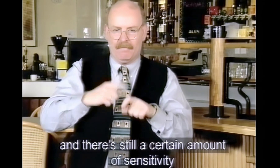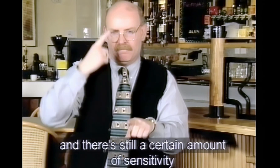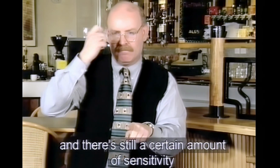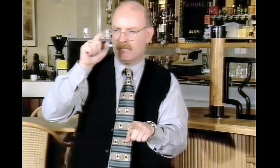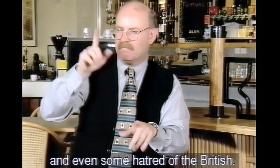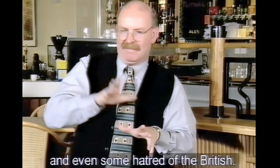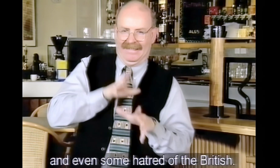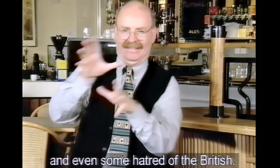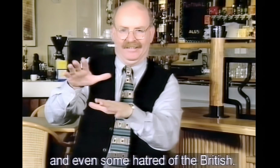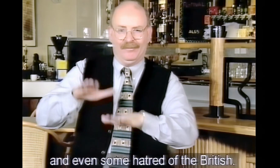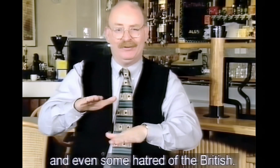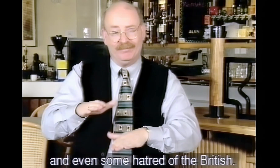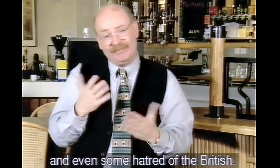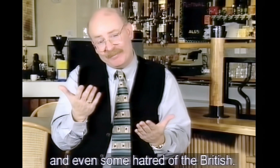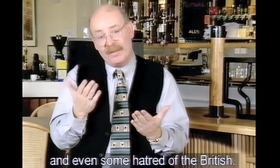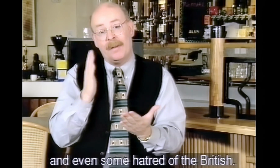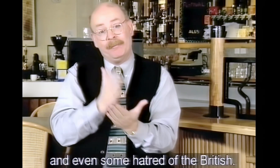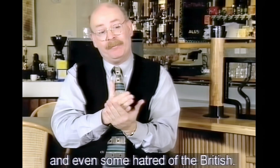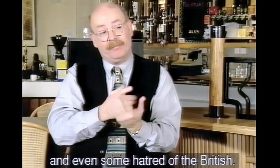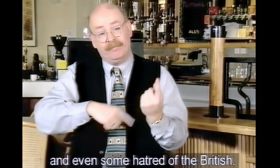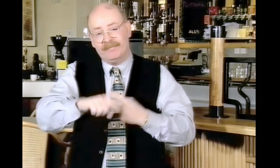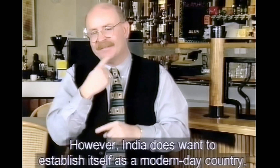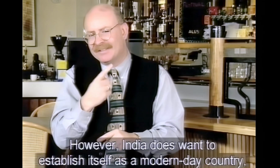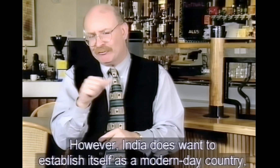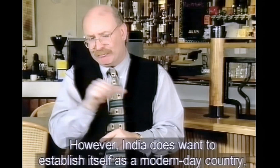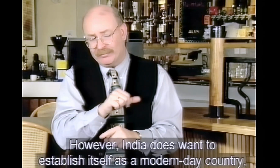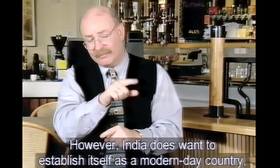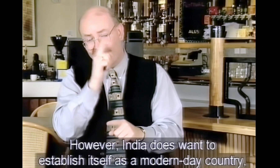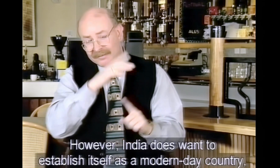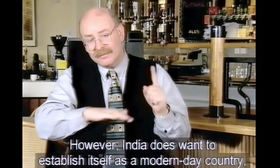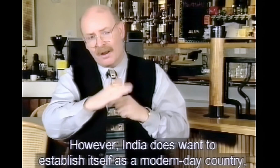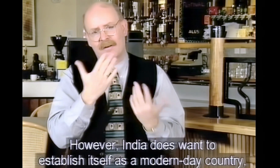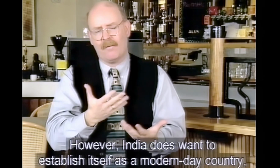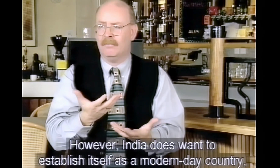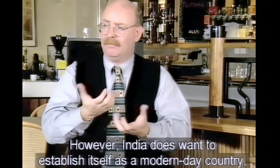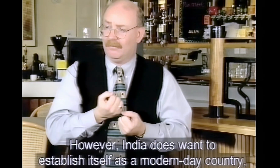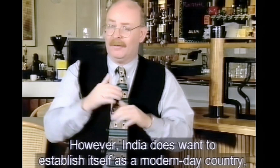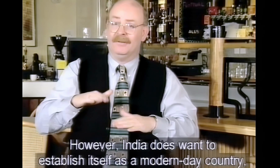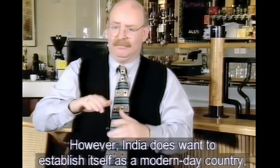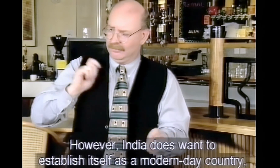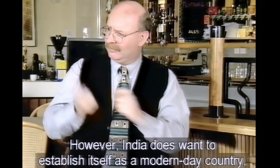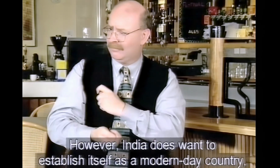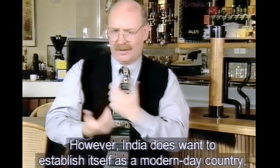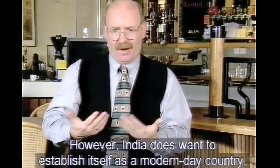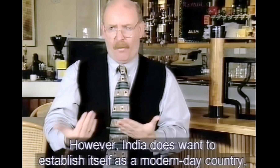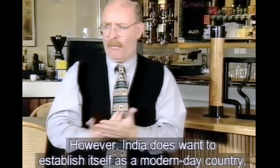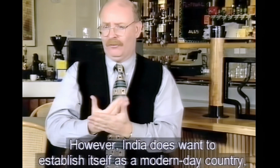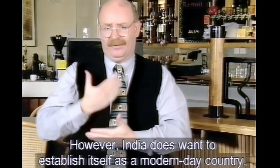even some hatred of the British. However, India does want to change, and in doing so, establish itself as a modern-day country